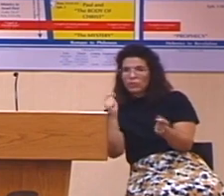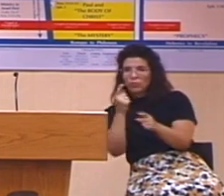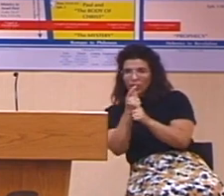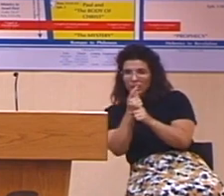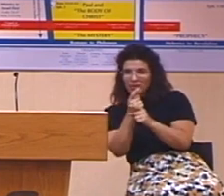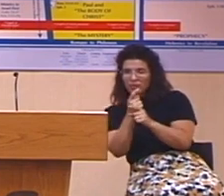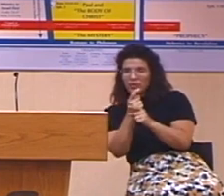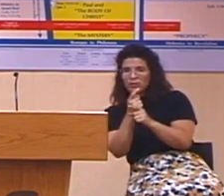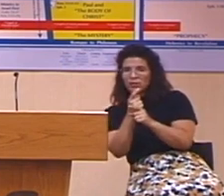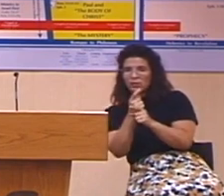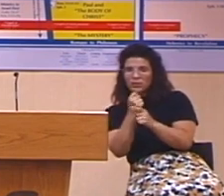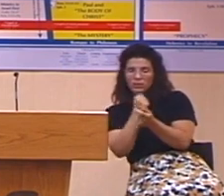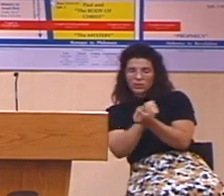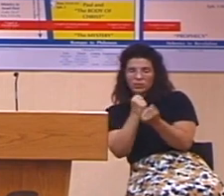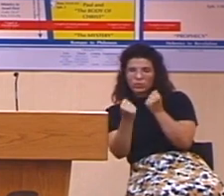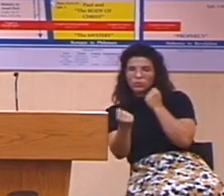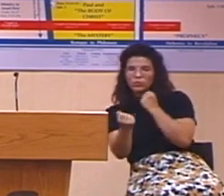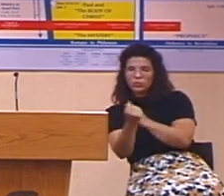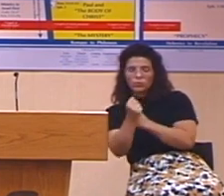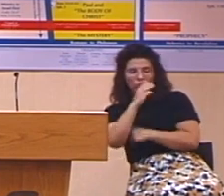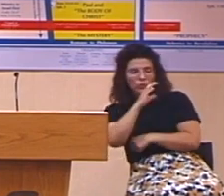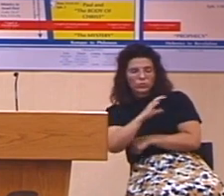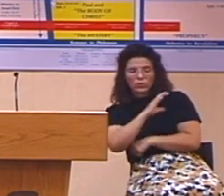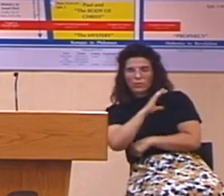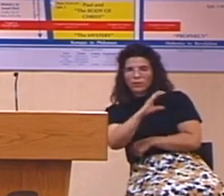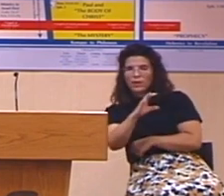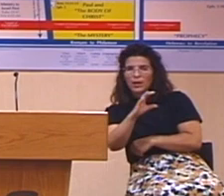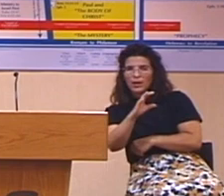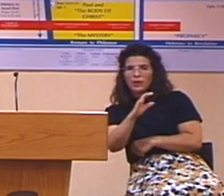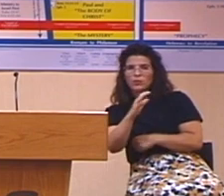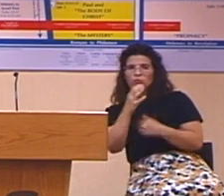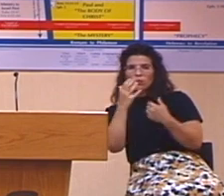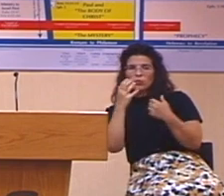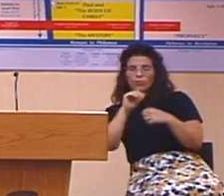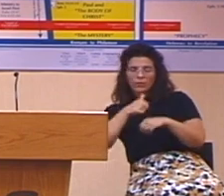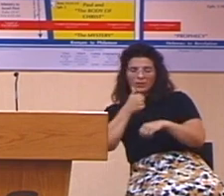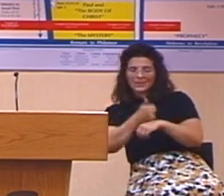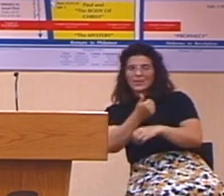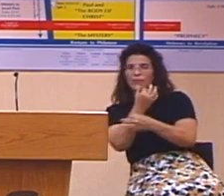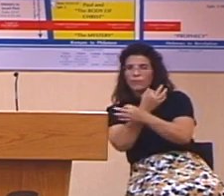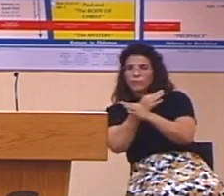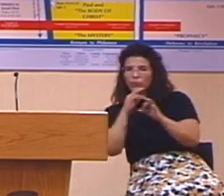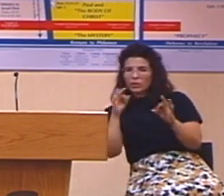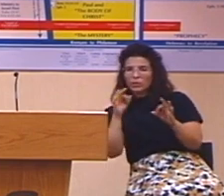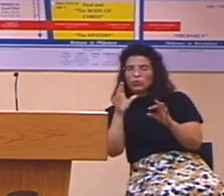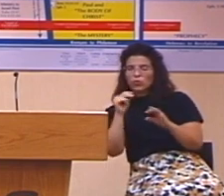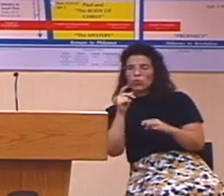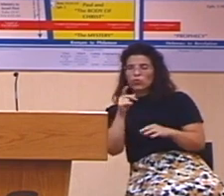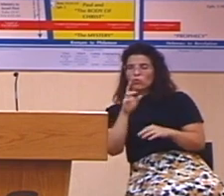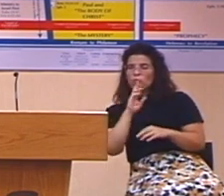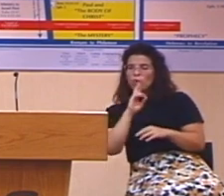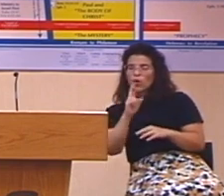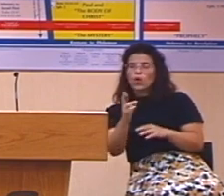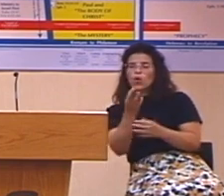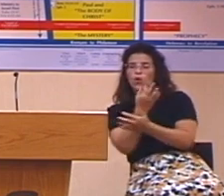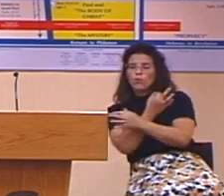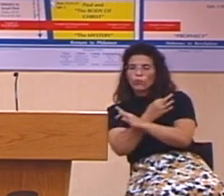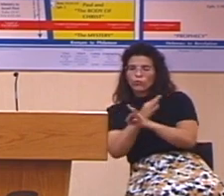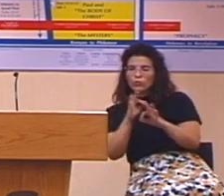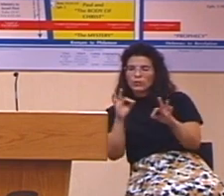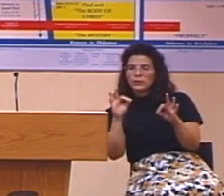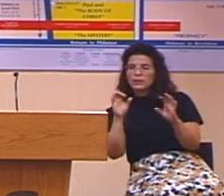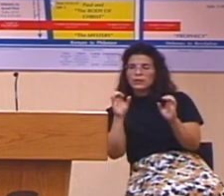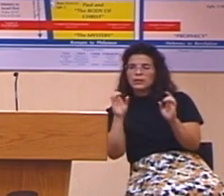Destroyed. It's crucified. You have been set free. No, you are freed.